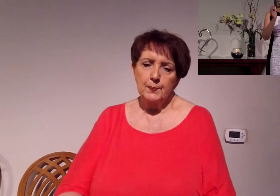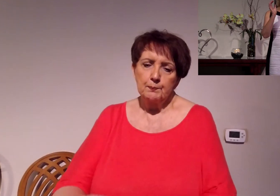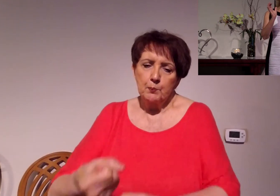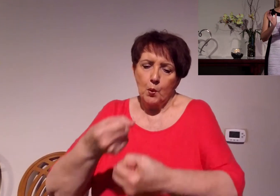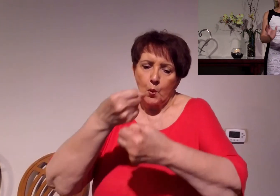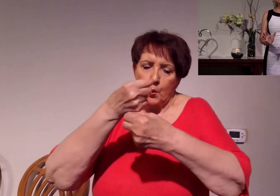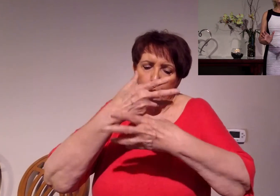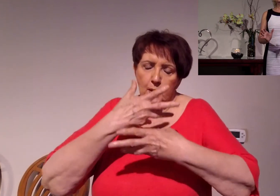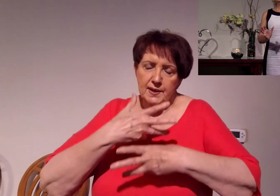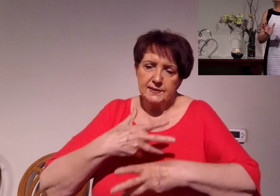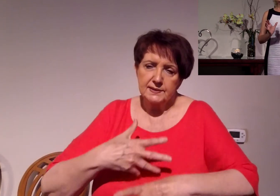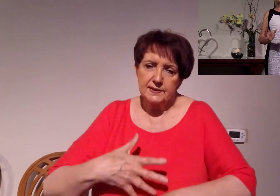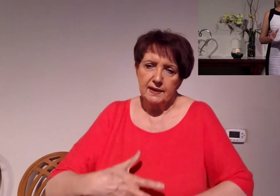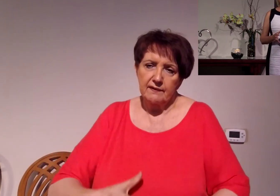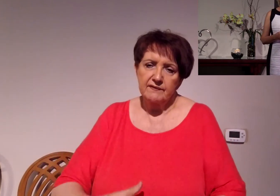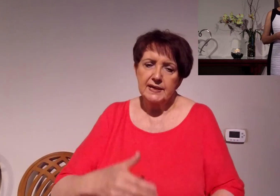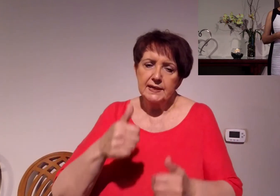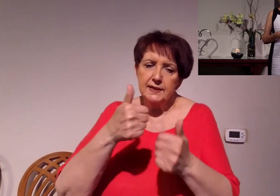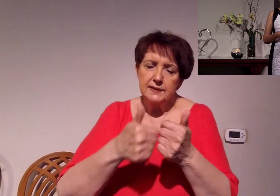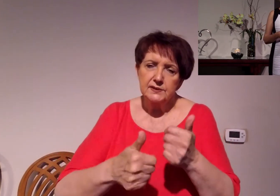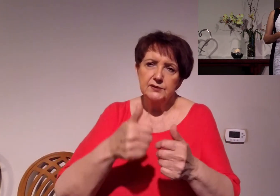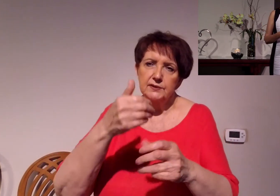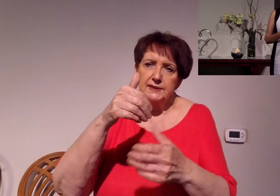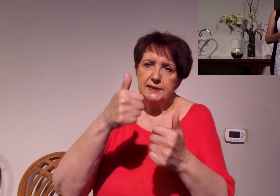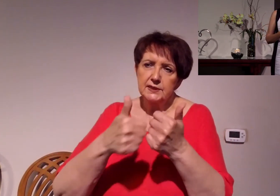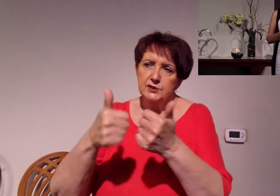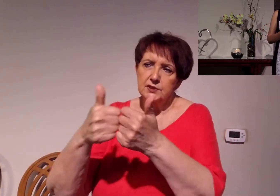each unique expression,